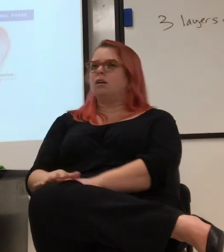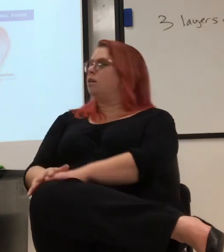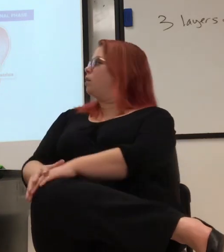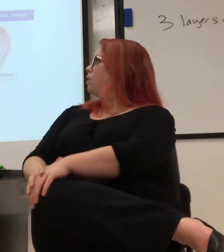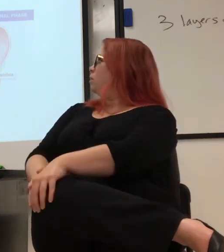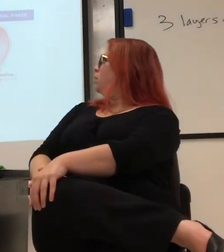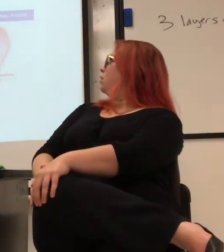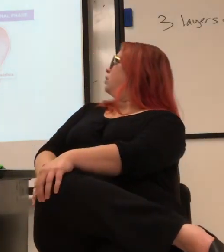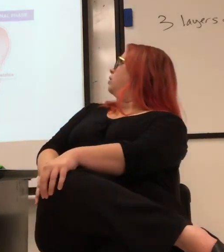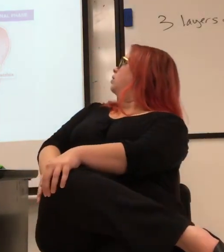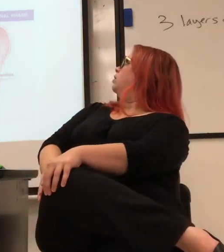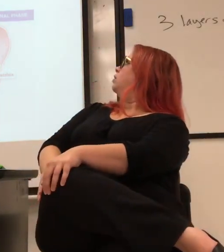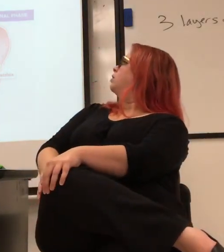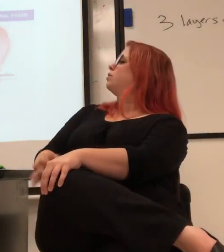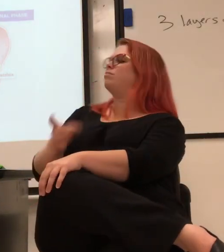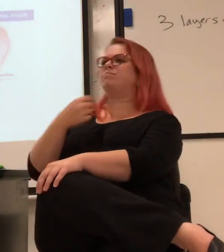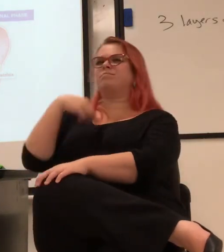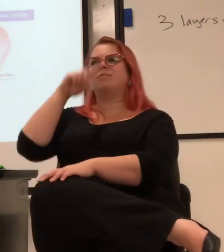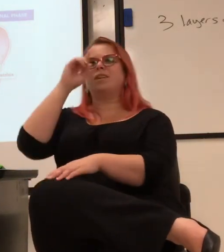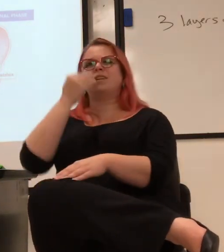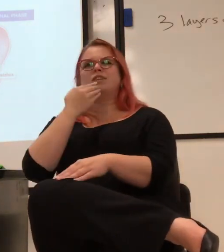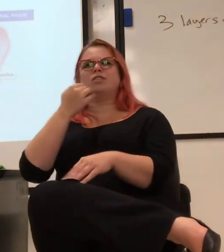However, I think this is a good spot for a break.